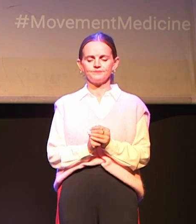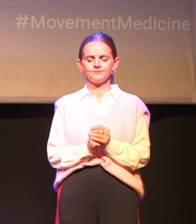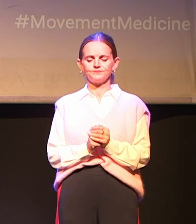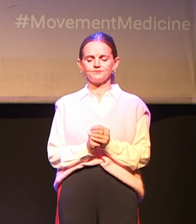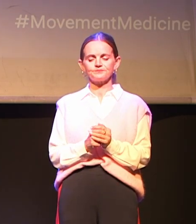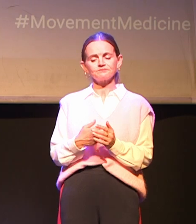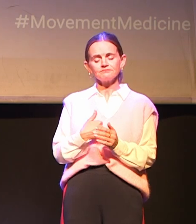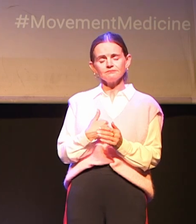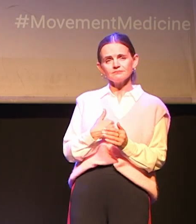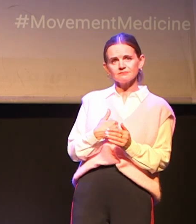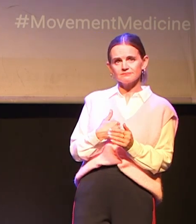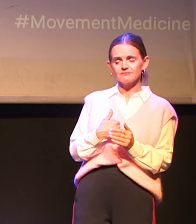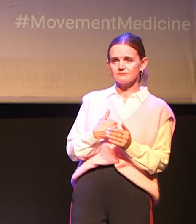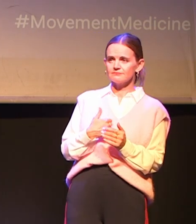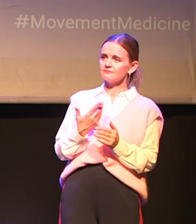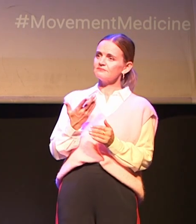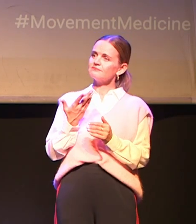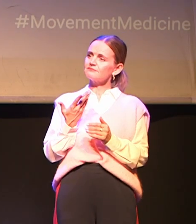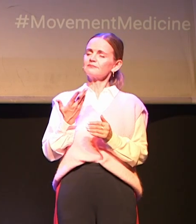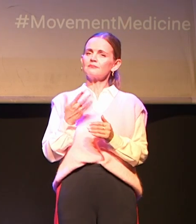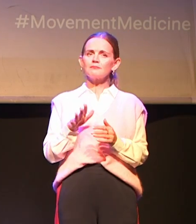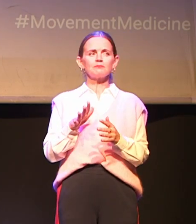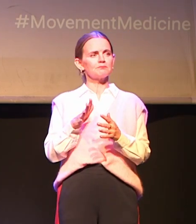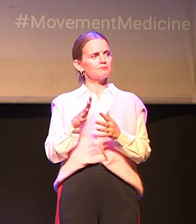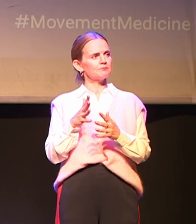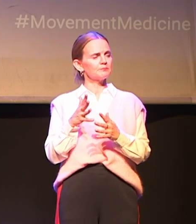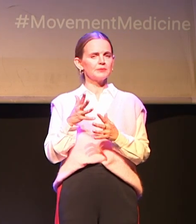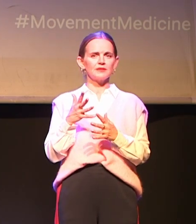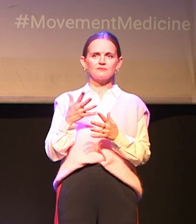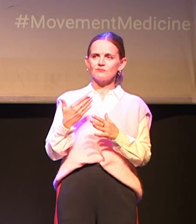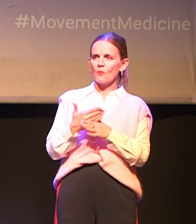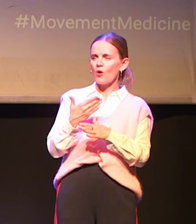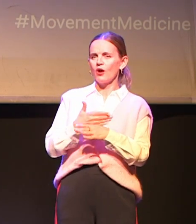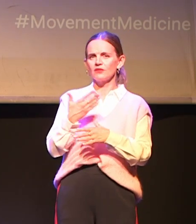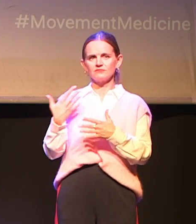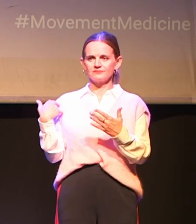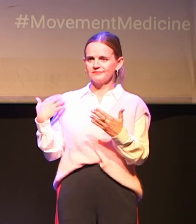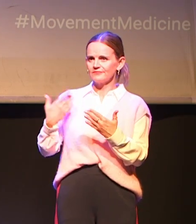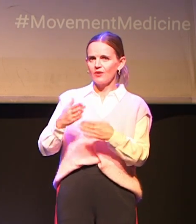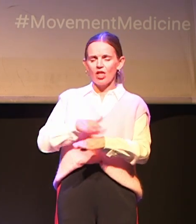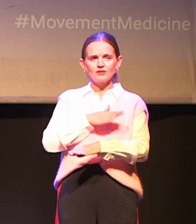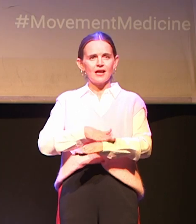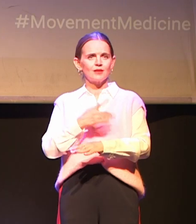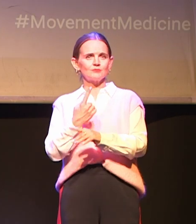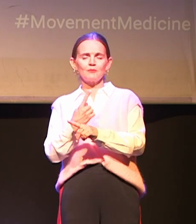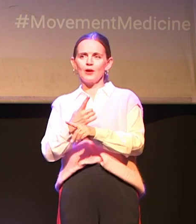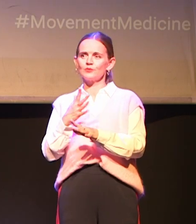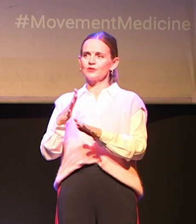I've been doing movement work for a long time, and yeah, people would say healing. Okay, y'all do that over there later. Just don't get in the